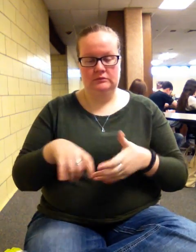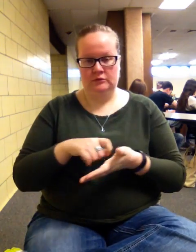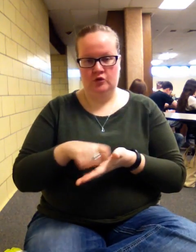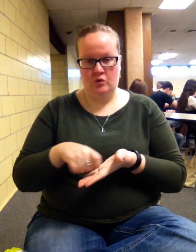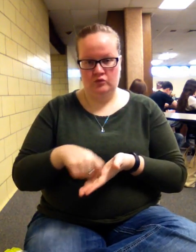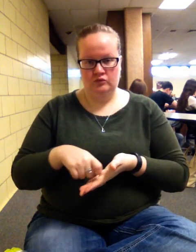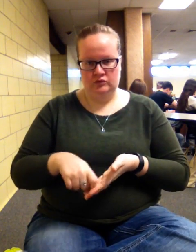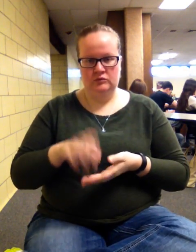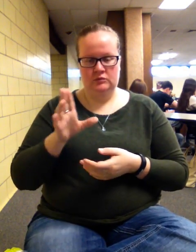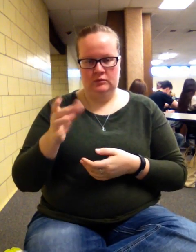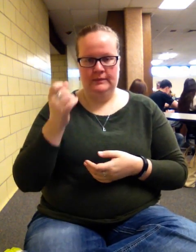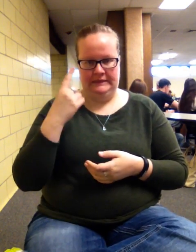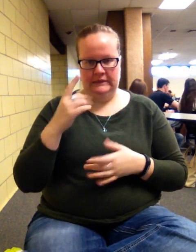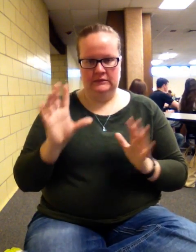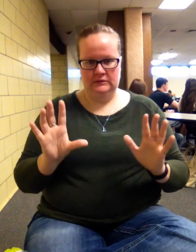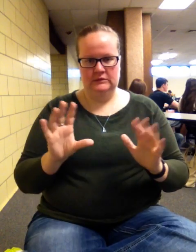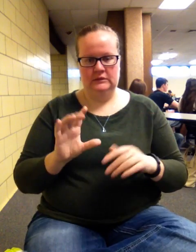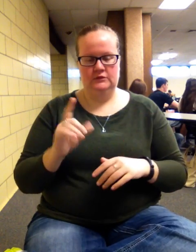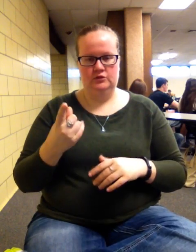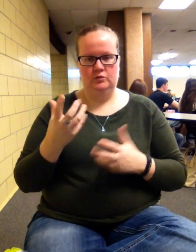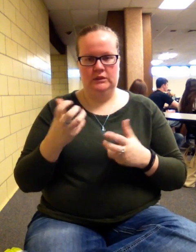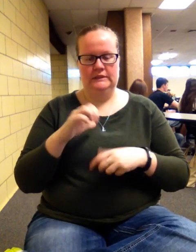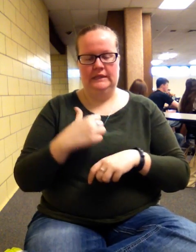start to make sense. I would just like to get it set up.